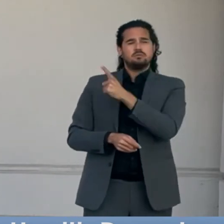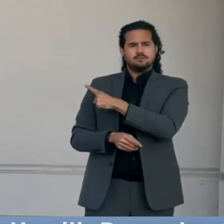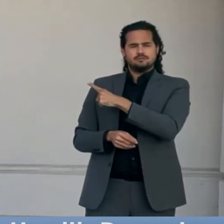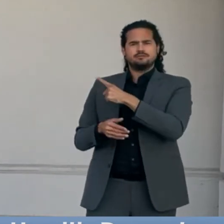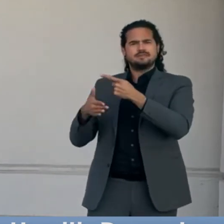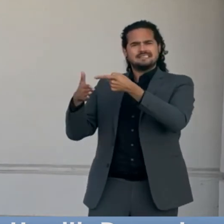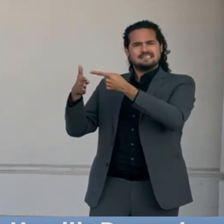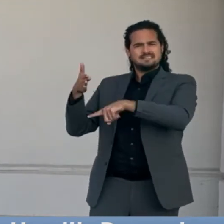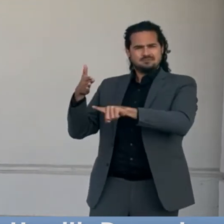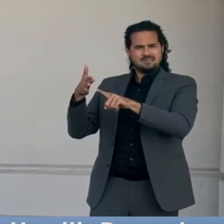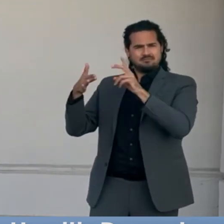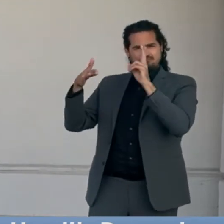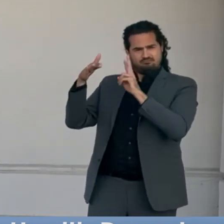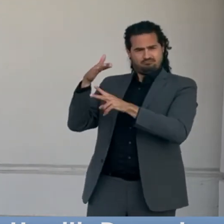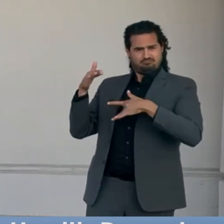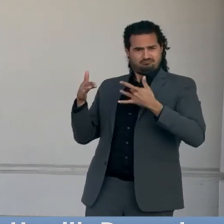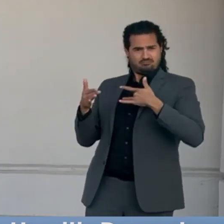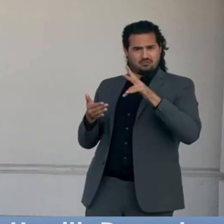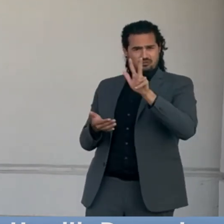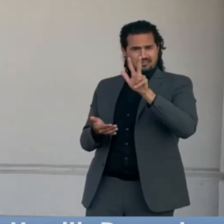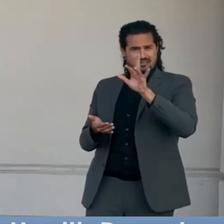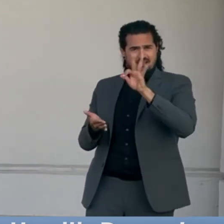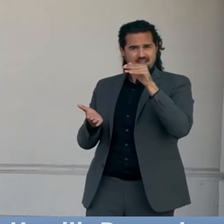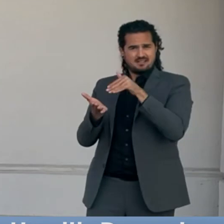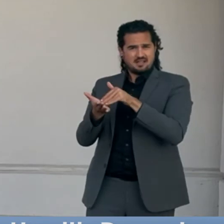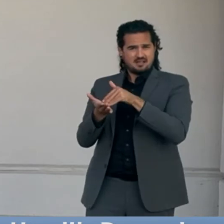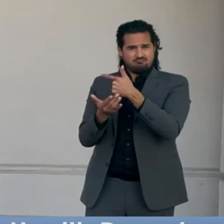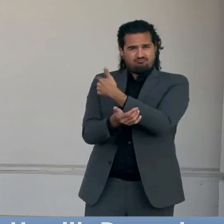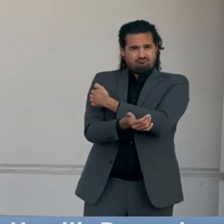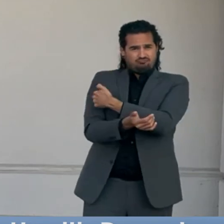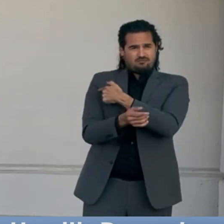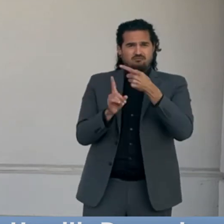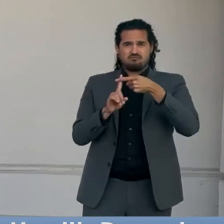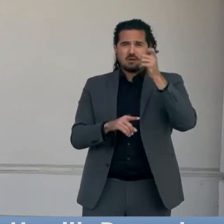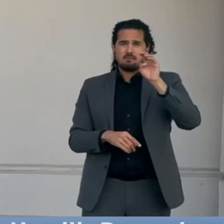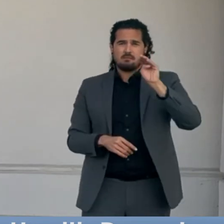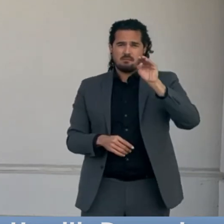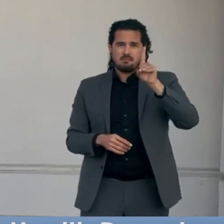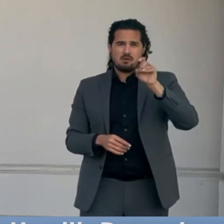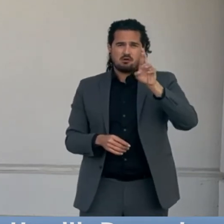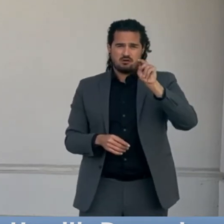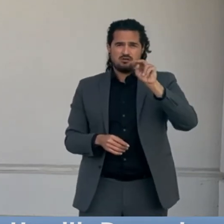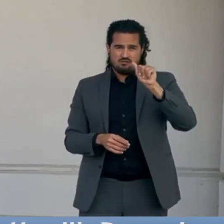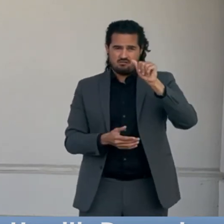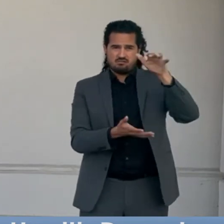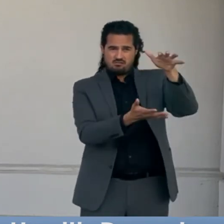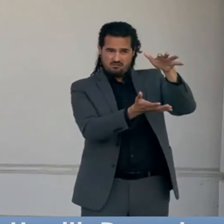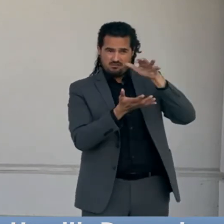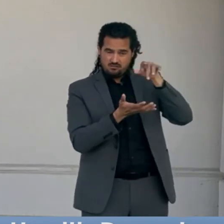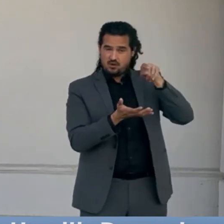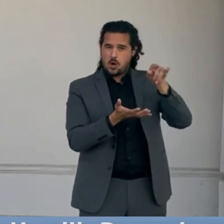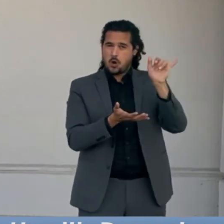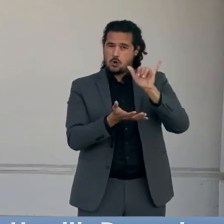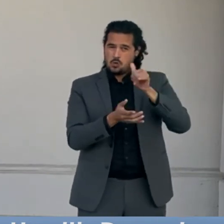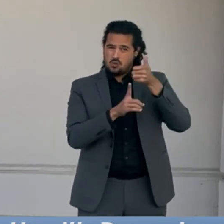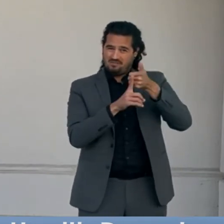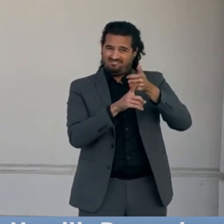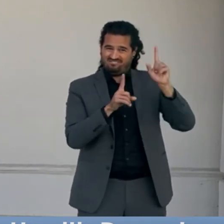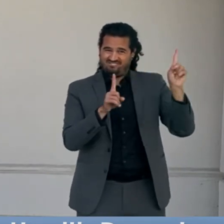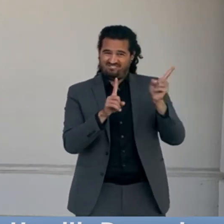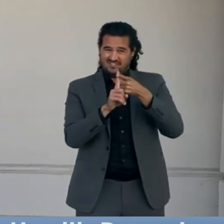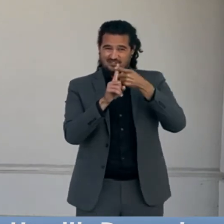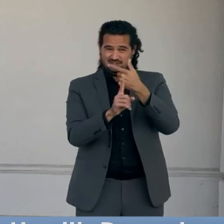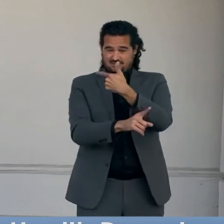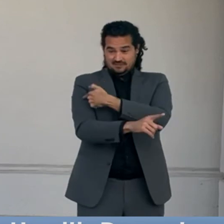Yes. For Moderna, that's Yeah. the FDA approval. Will those also be first shots? Yes. So the question was